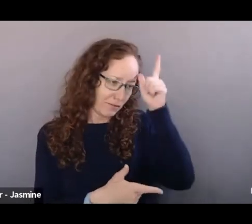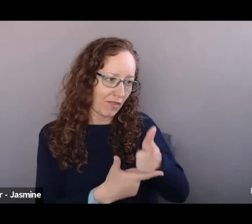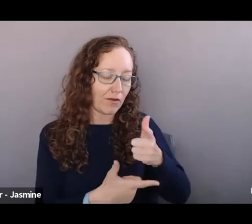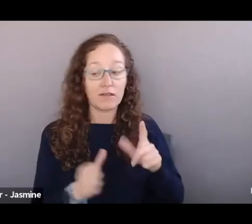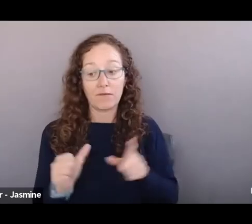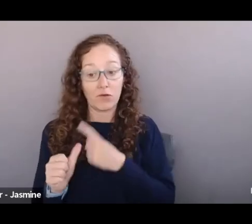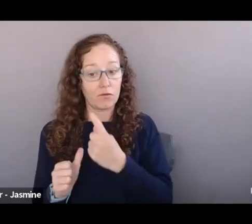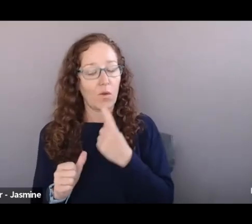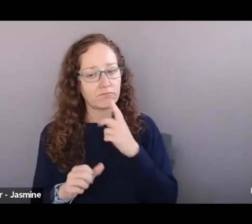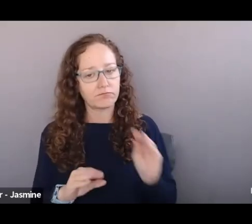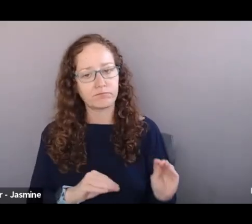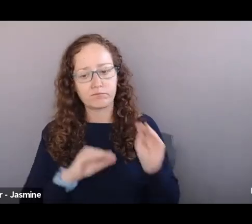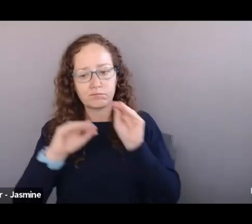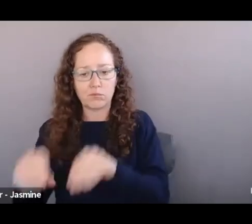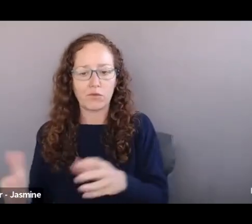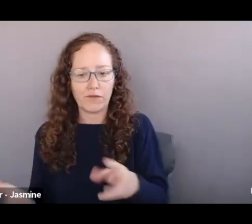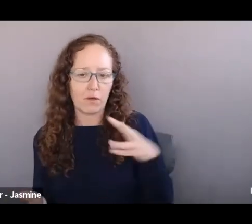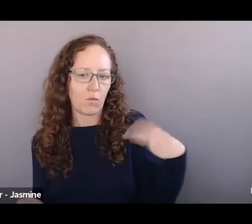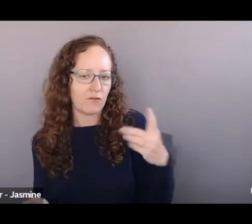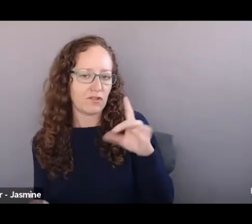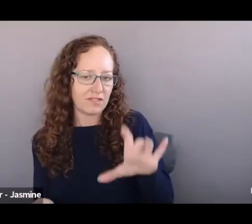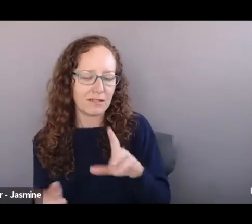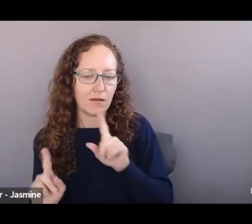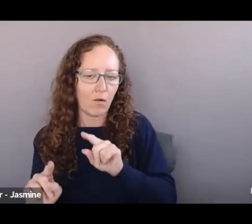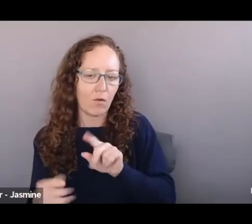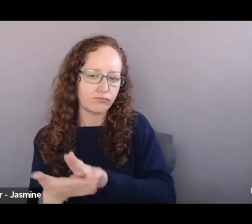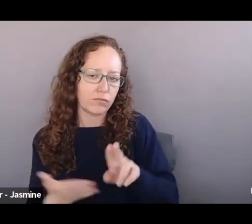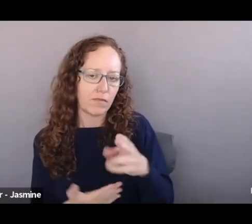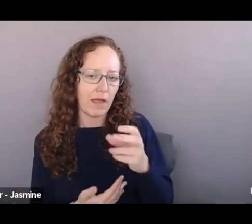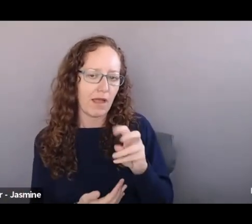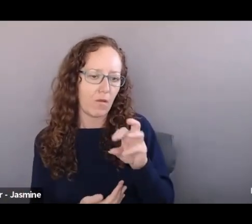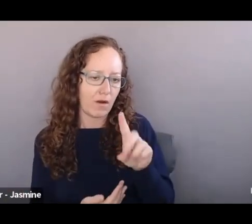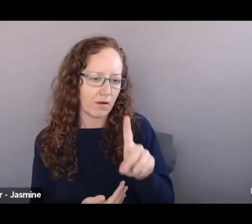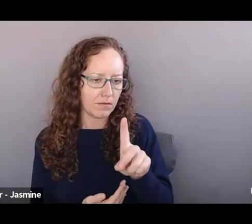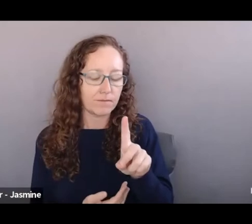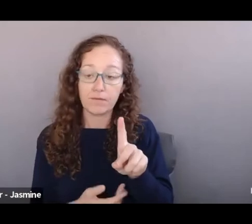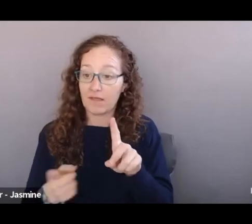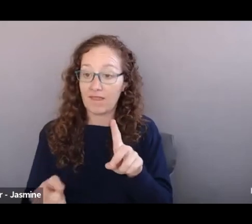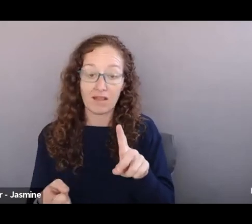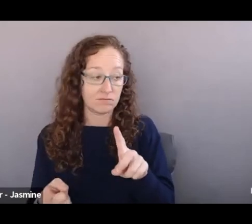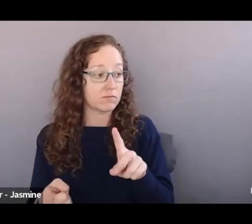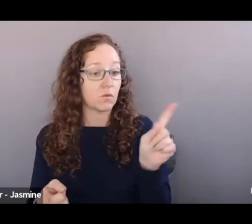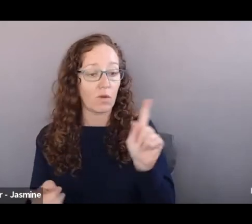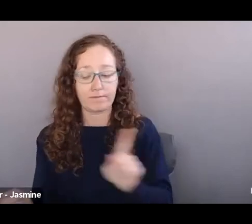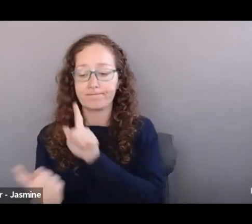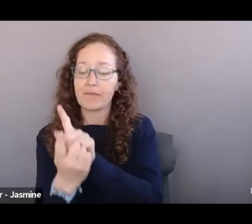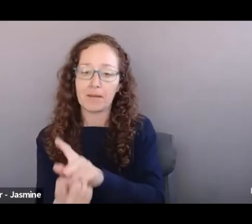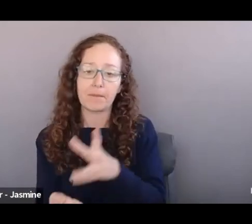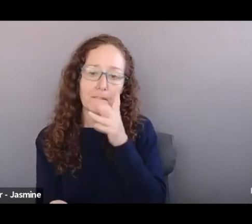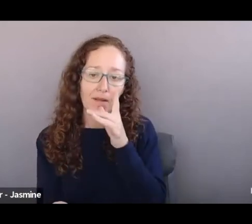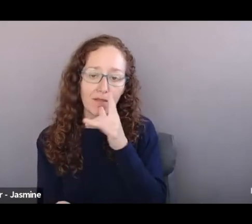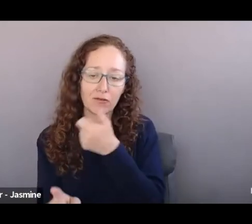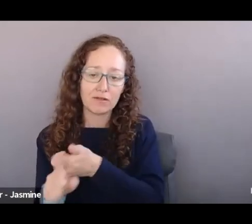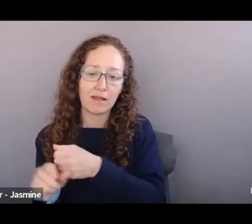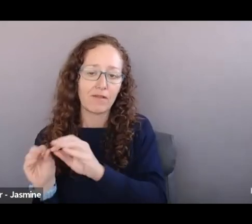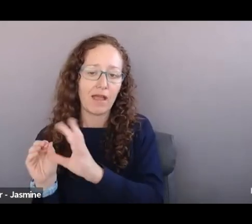Howard University. The nation's capital is where he met my mother, an African-American pianist and steel